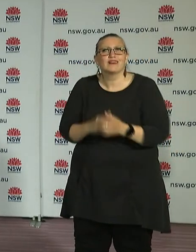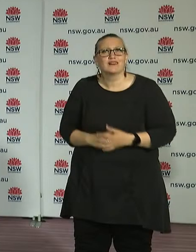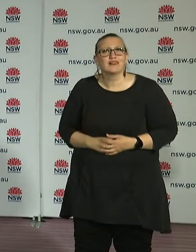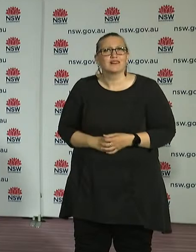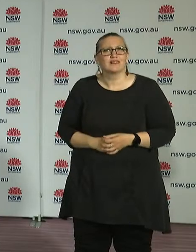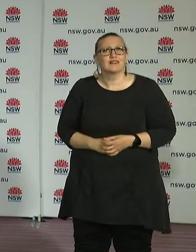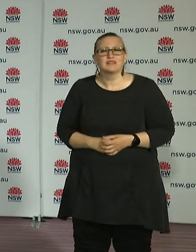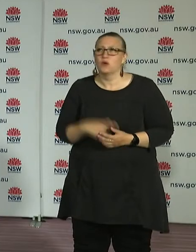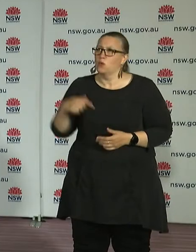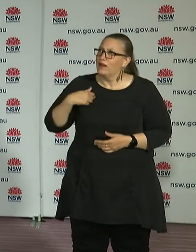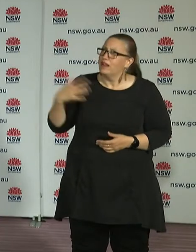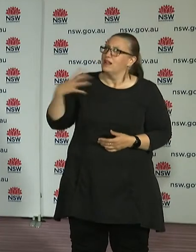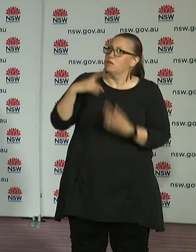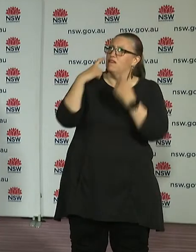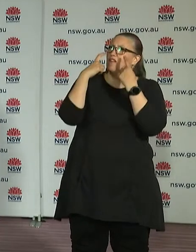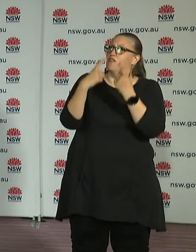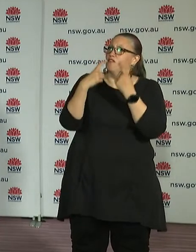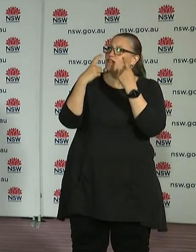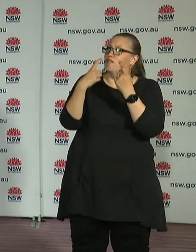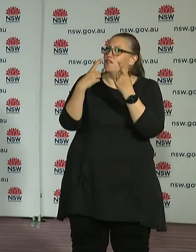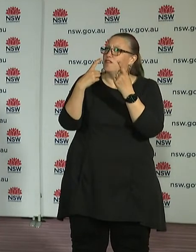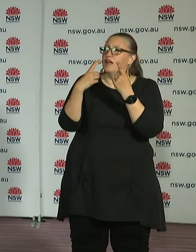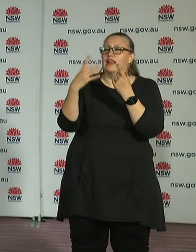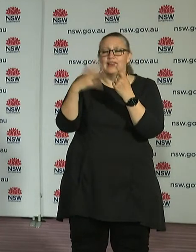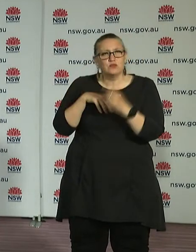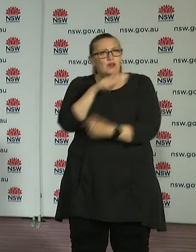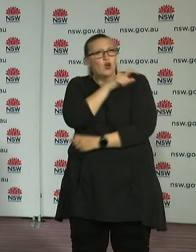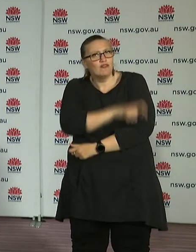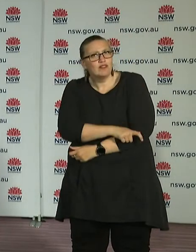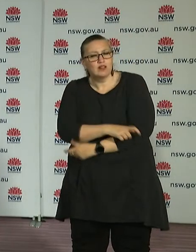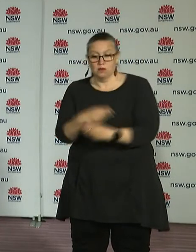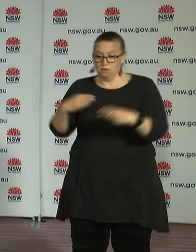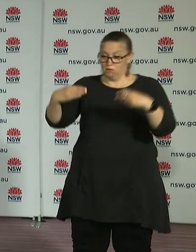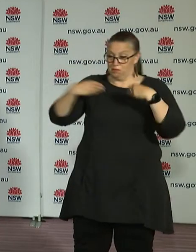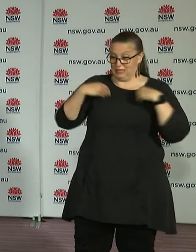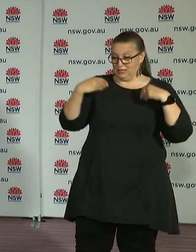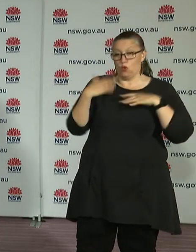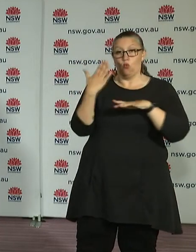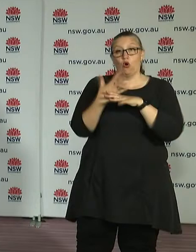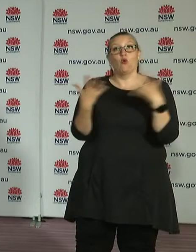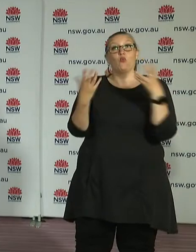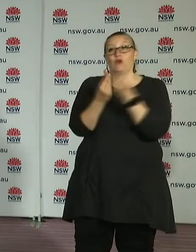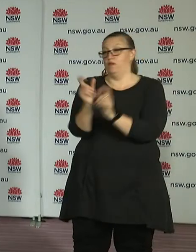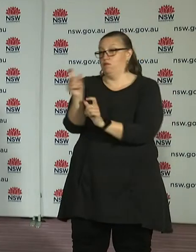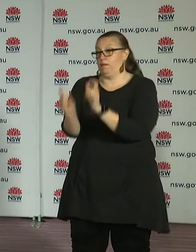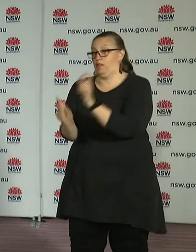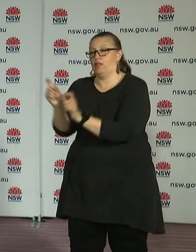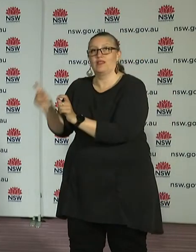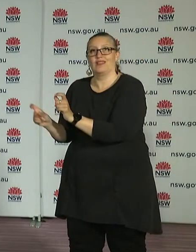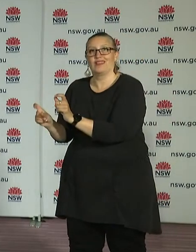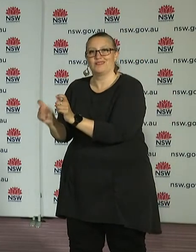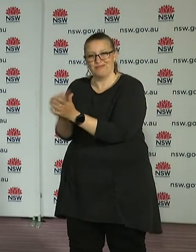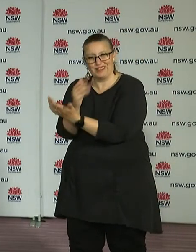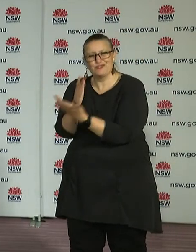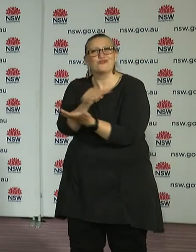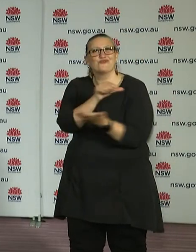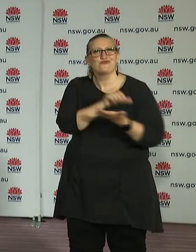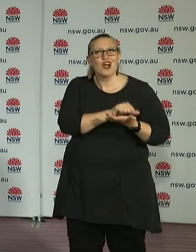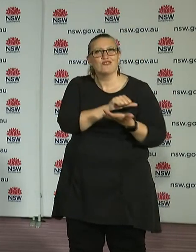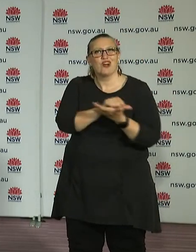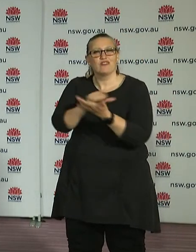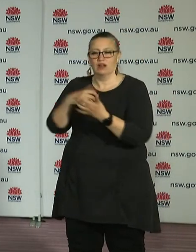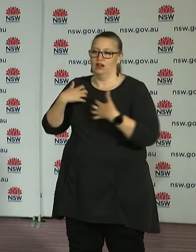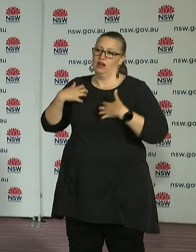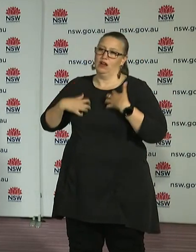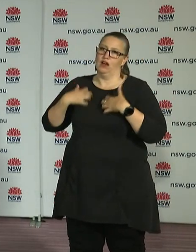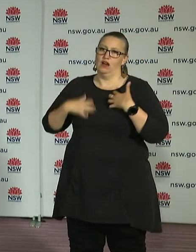individuals, community and government will continue to work together as we open up. I'm very excited by what the next couple of months brings